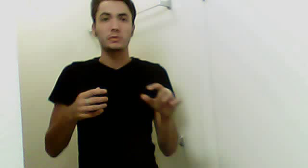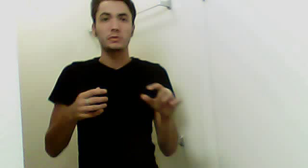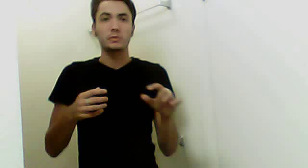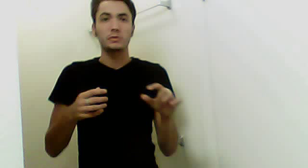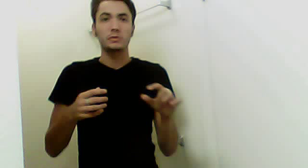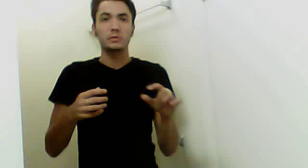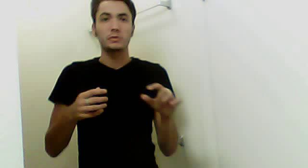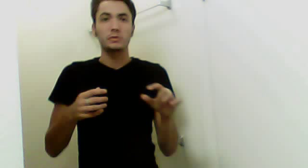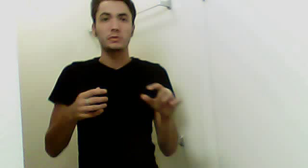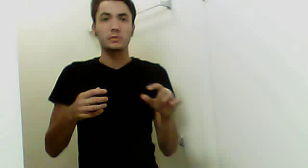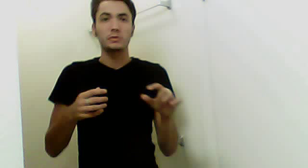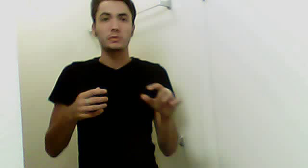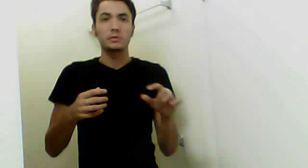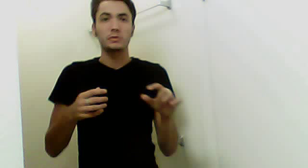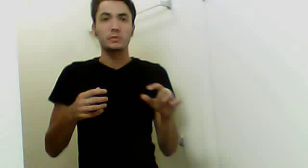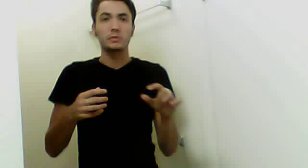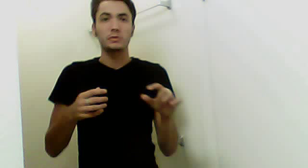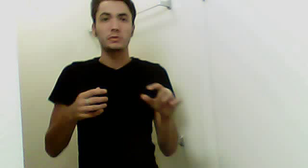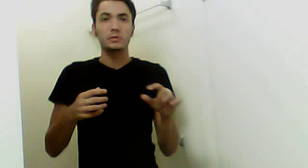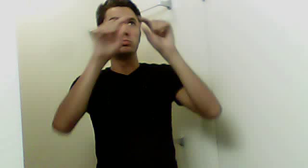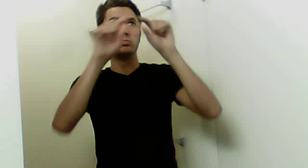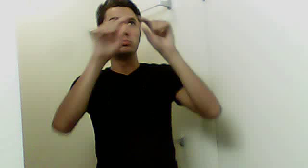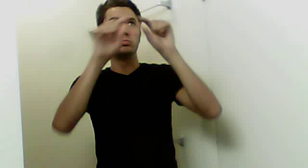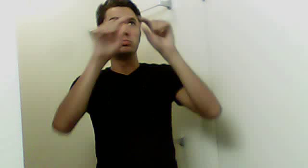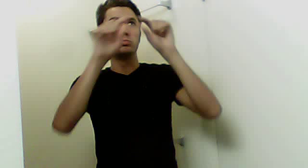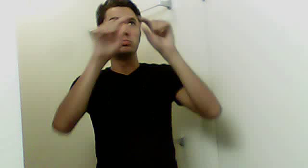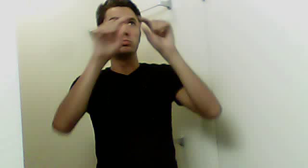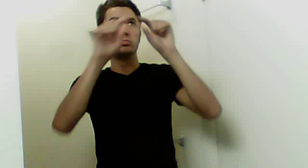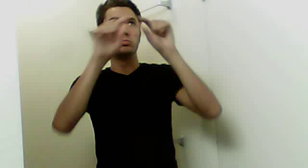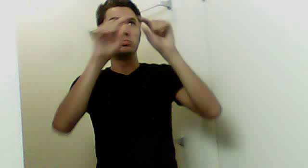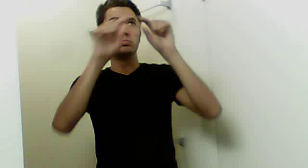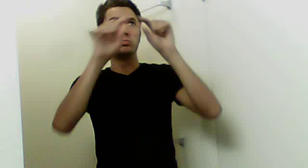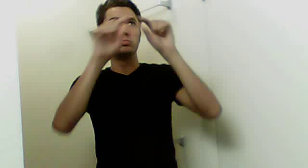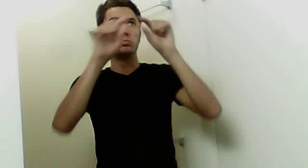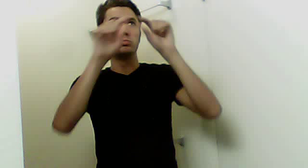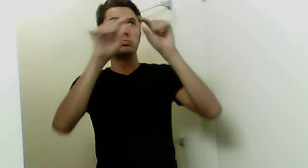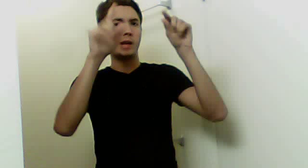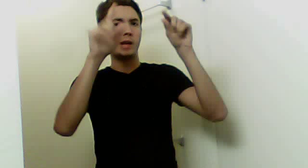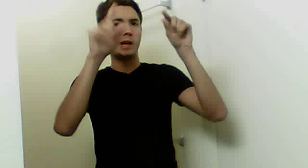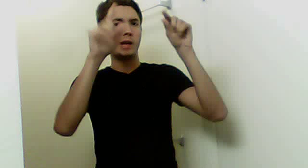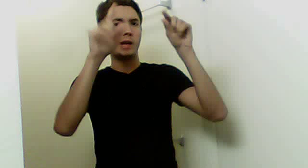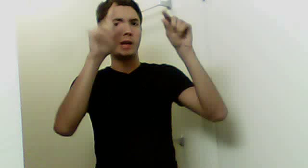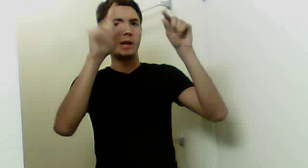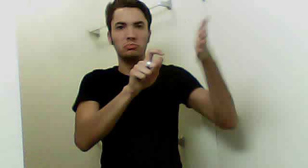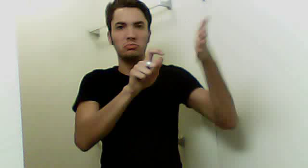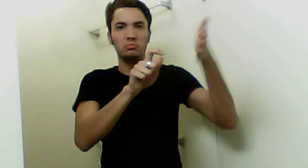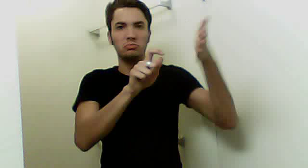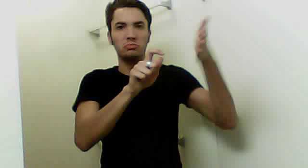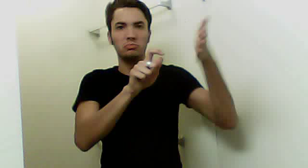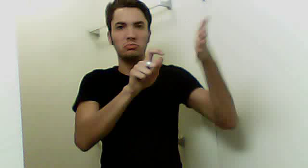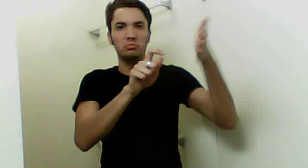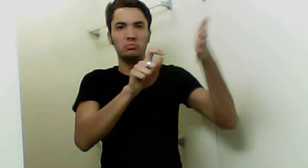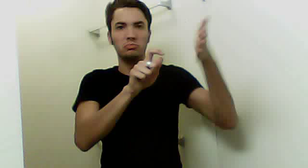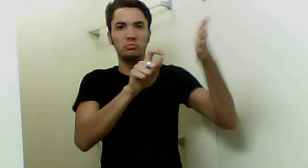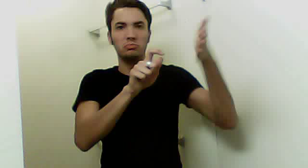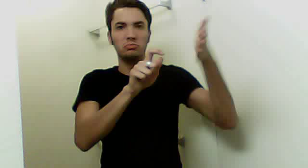over and over and over. So if you want Connecticut, go CCC. If you want Texas, go TT. And you jump right to that thing without even opening